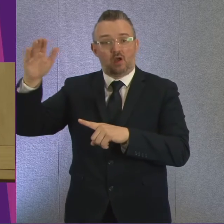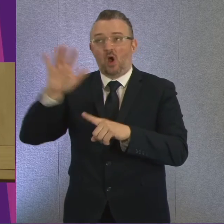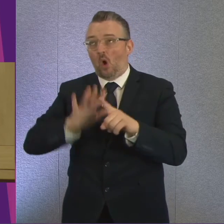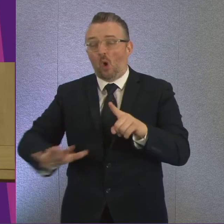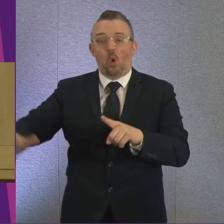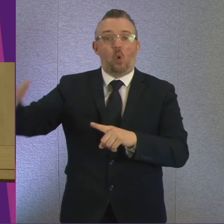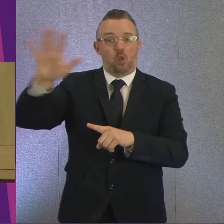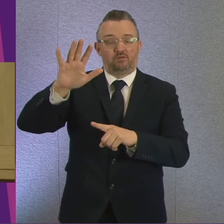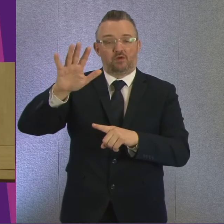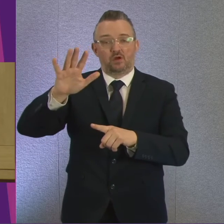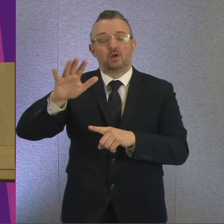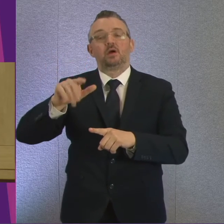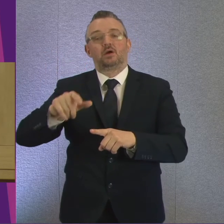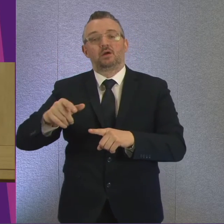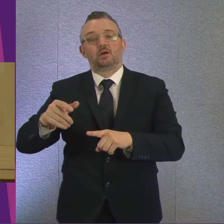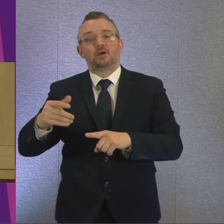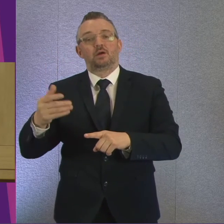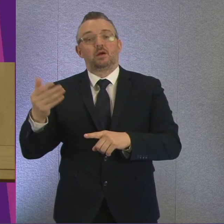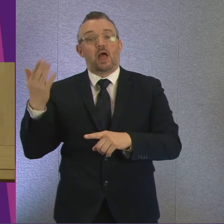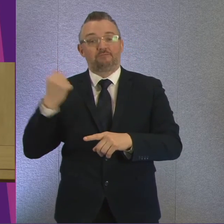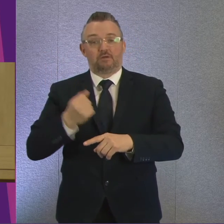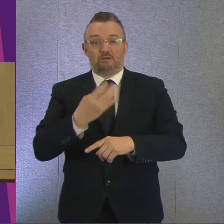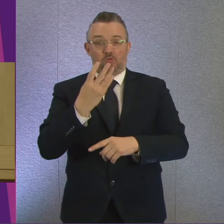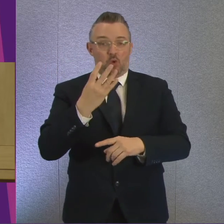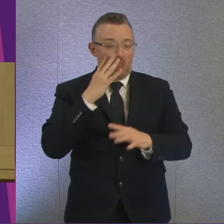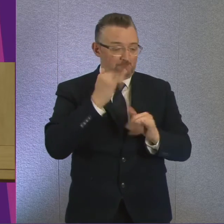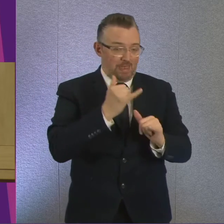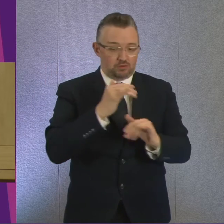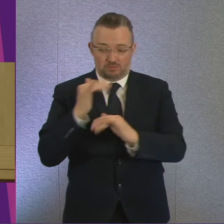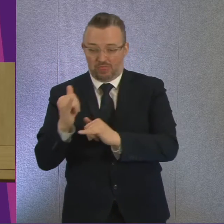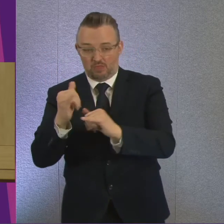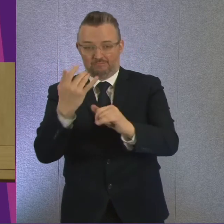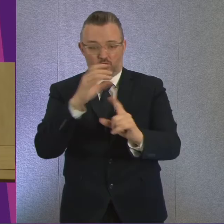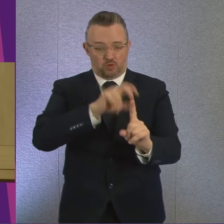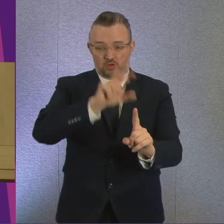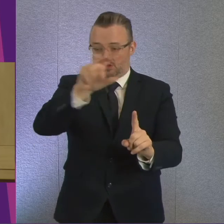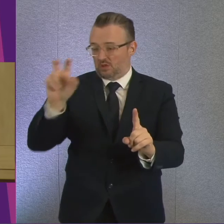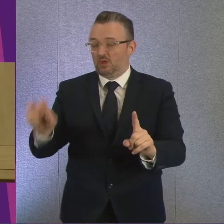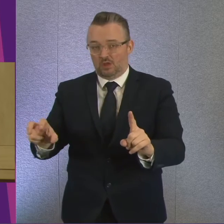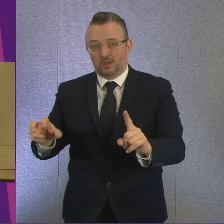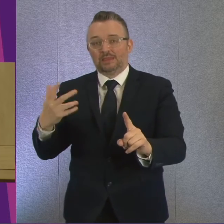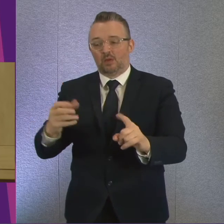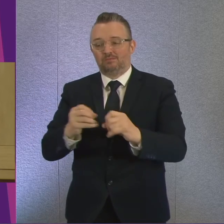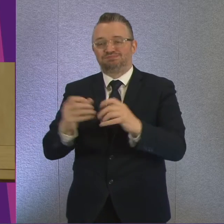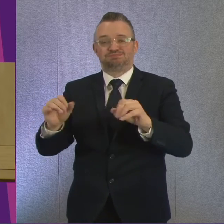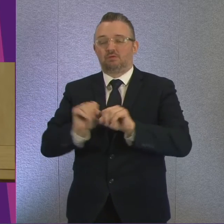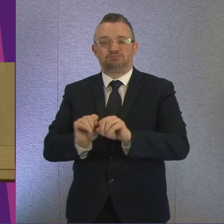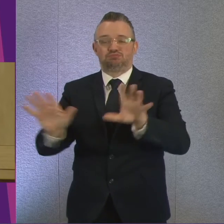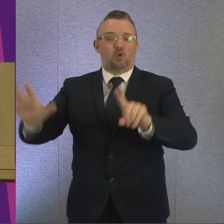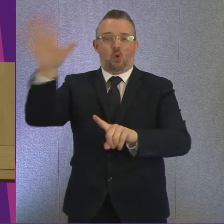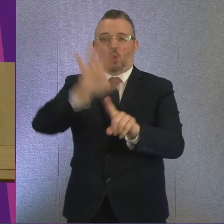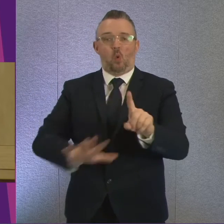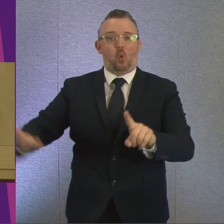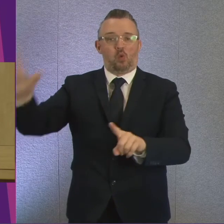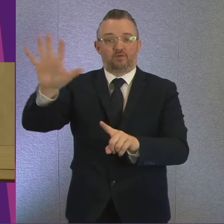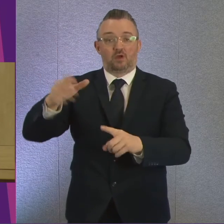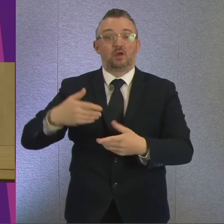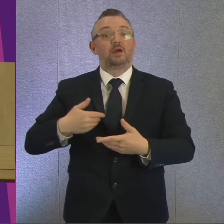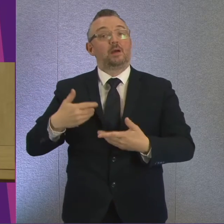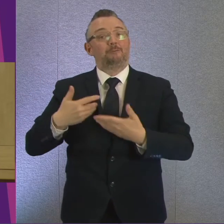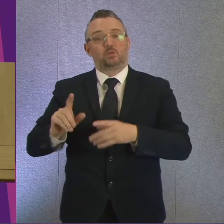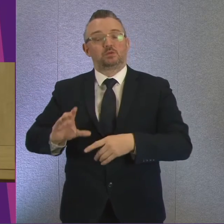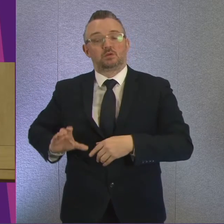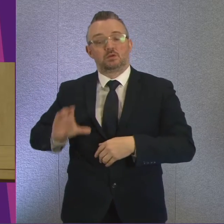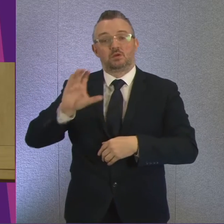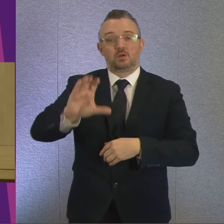and we've expanded that from the 4 pilot sites, and I am really pleased that we have invested £1